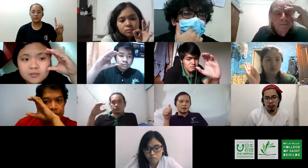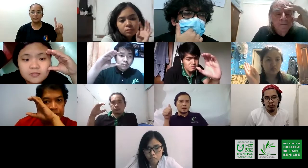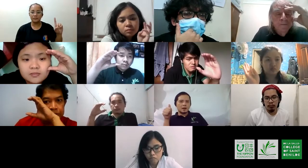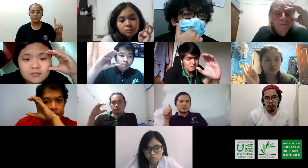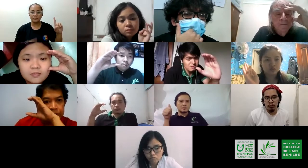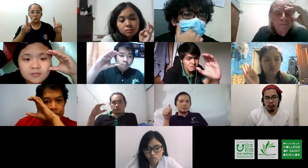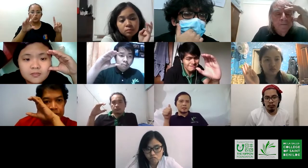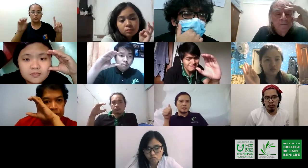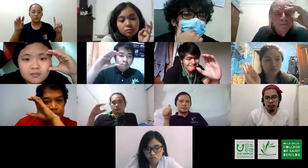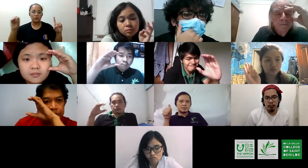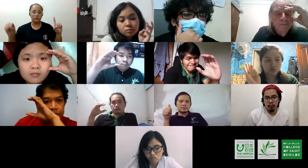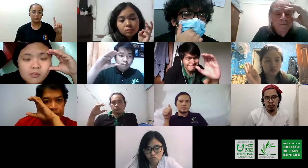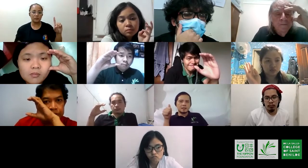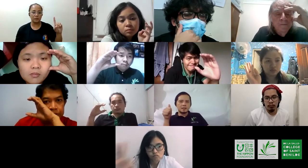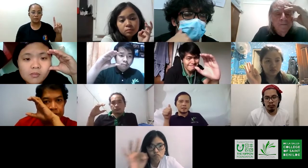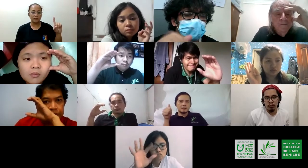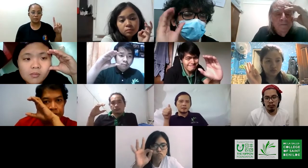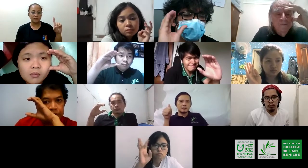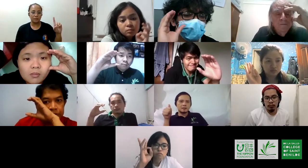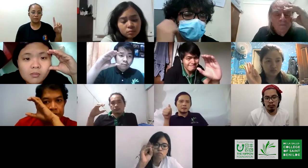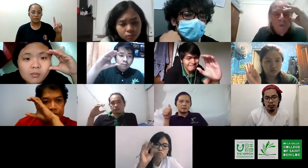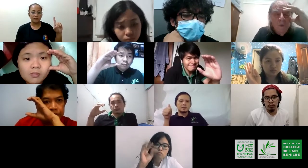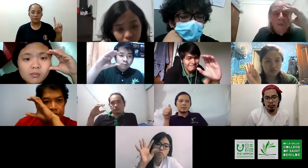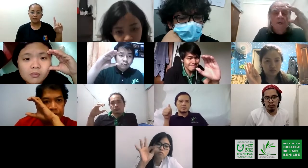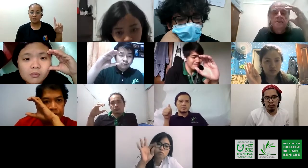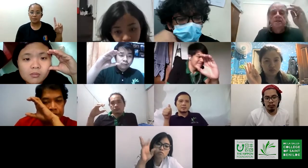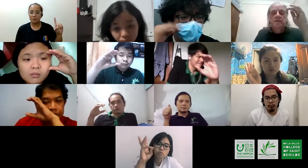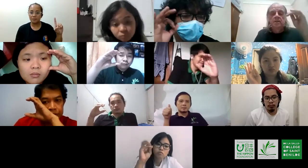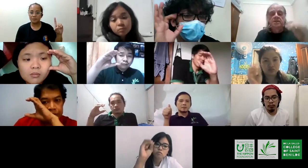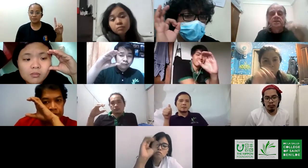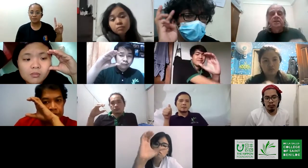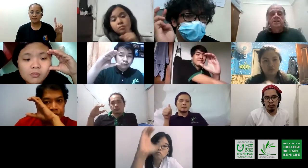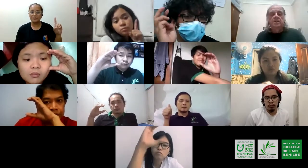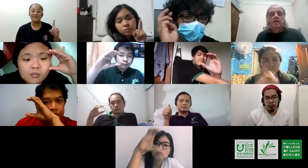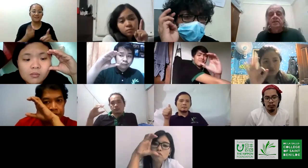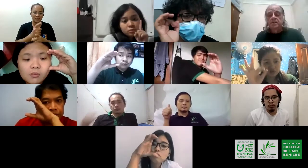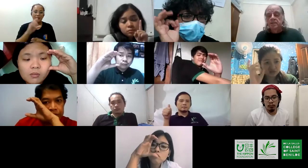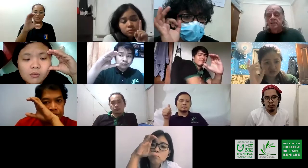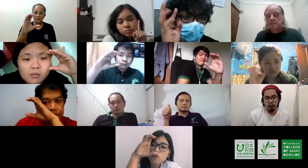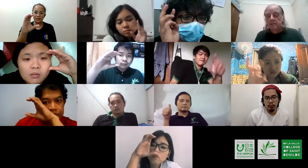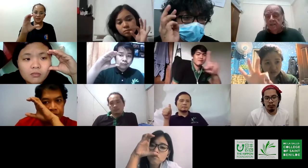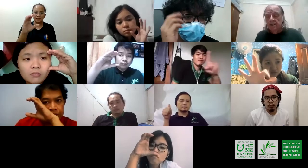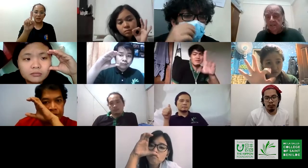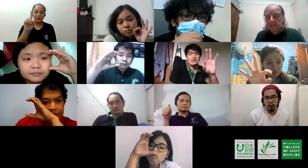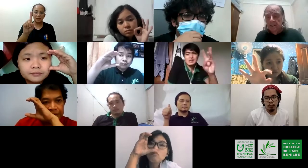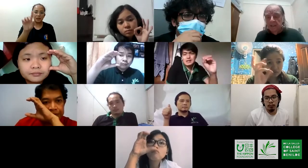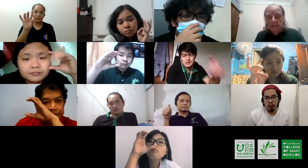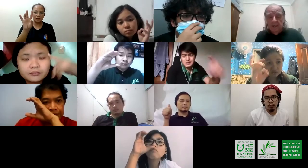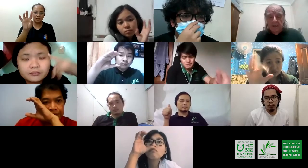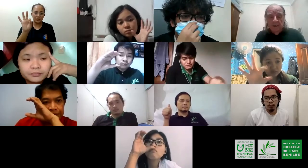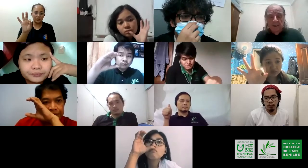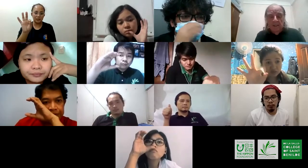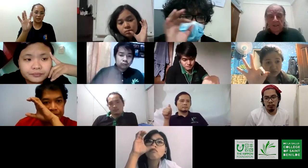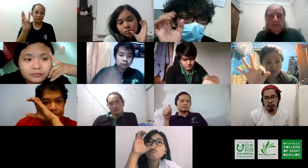I see C. C's. Yes, C, 1960, yes. The